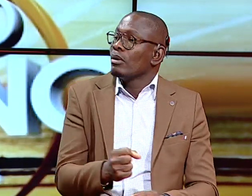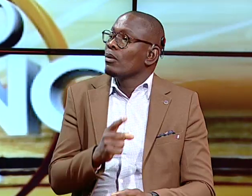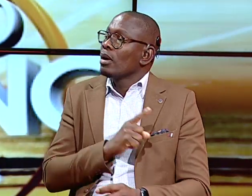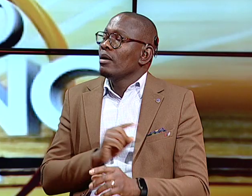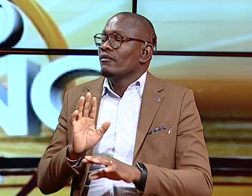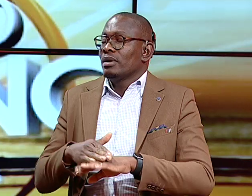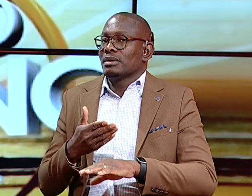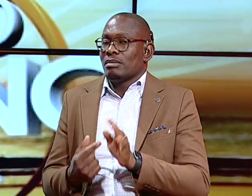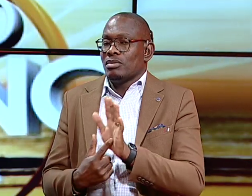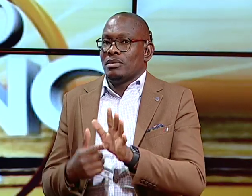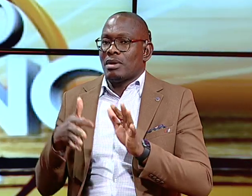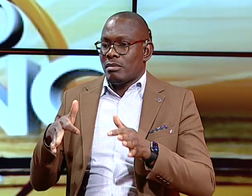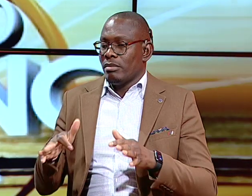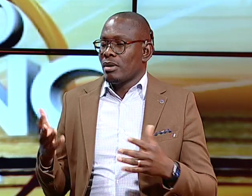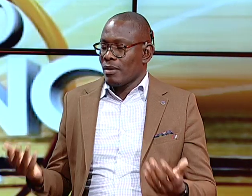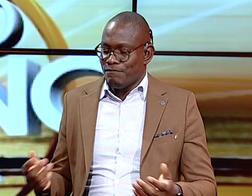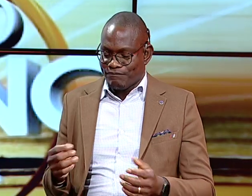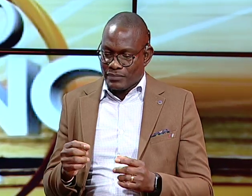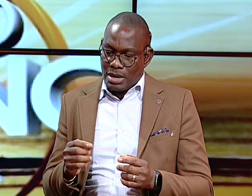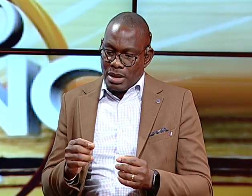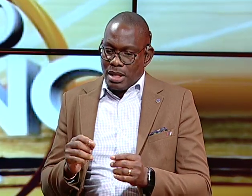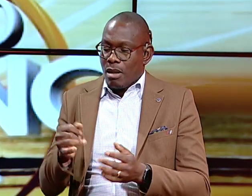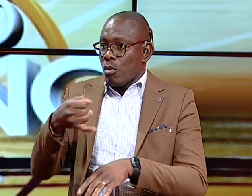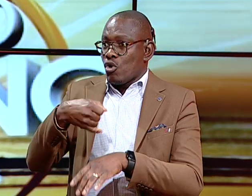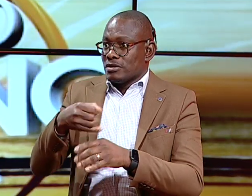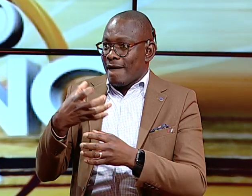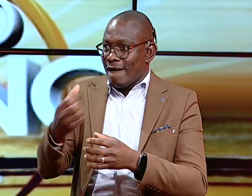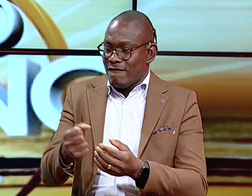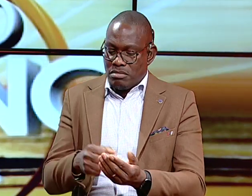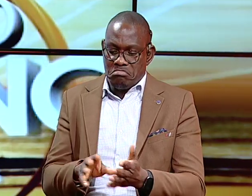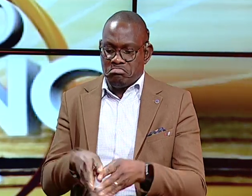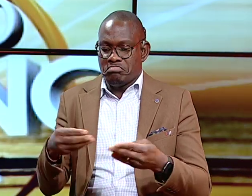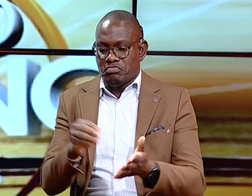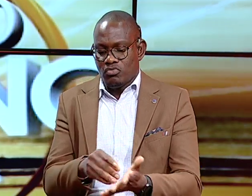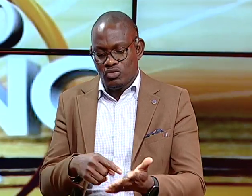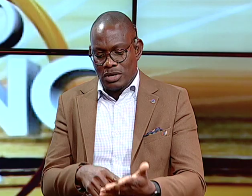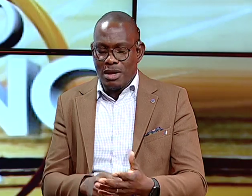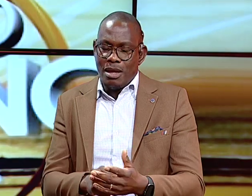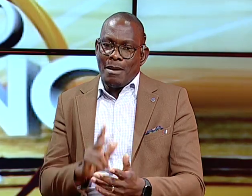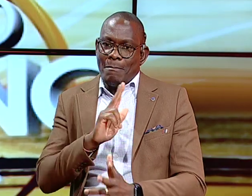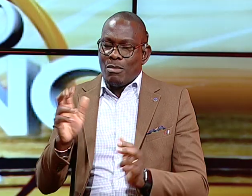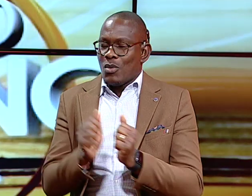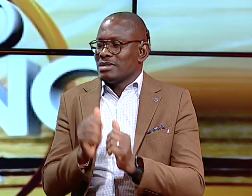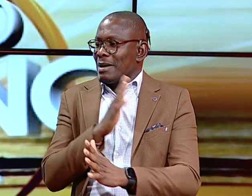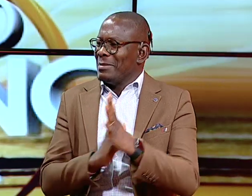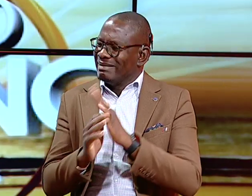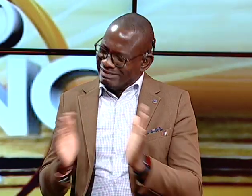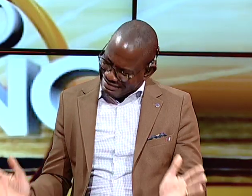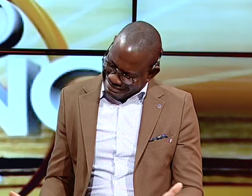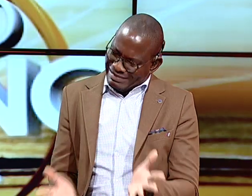that we can also create employment opportunities for the deaf community. So we also need to make